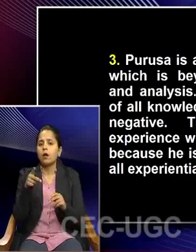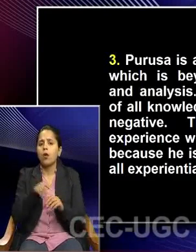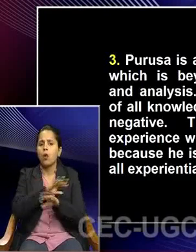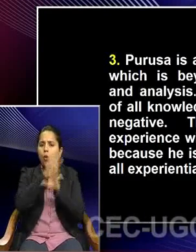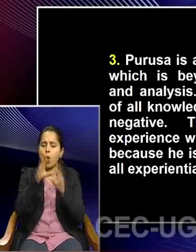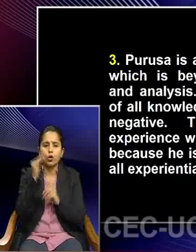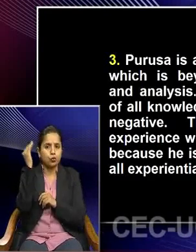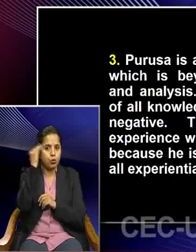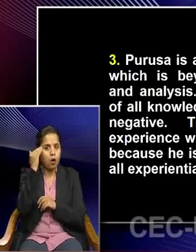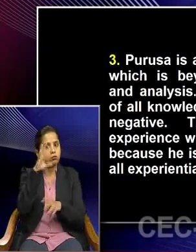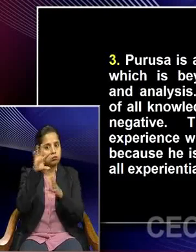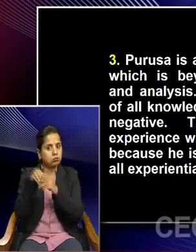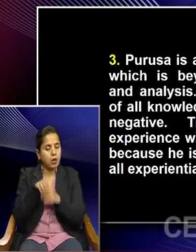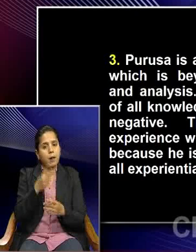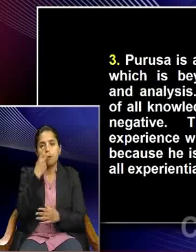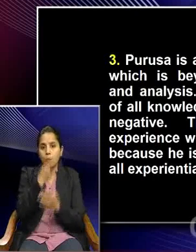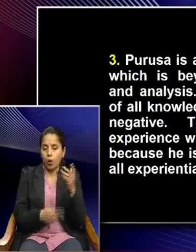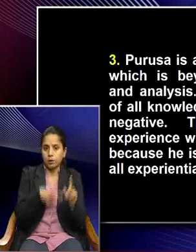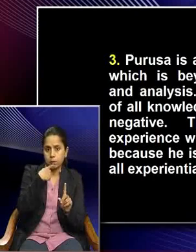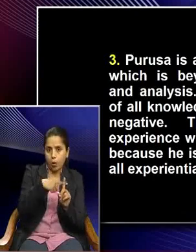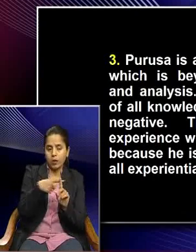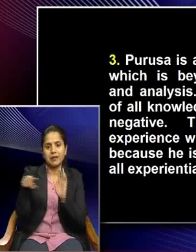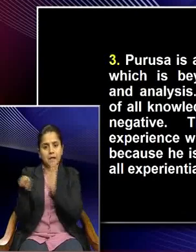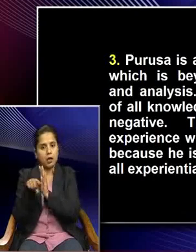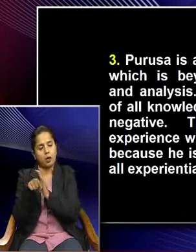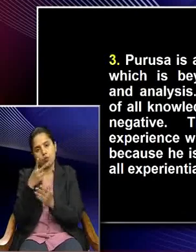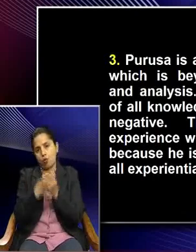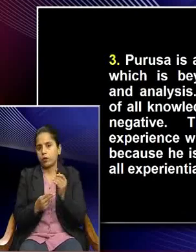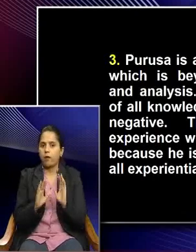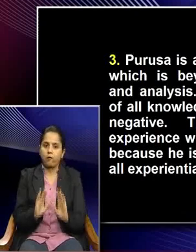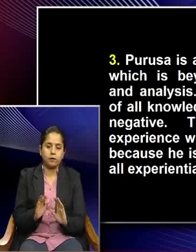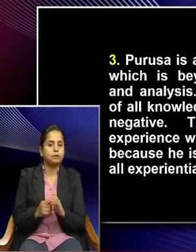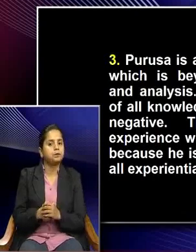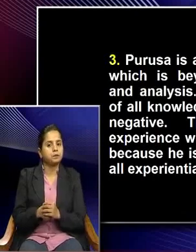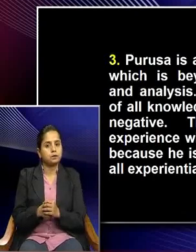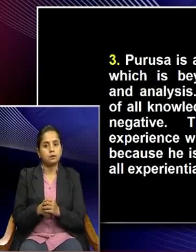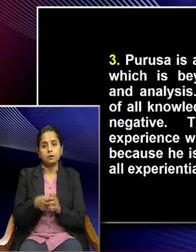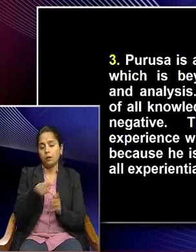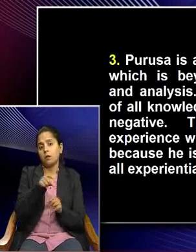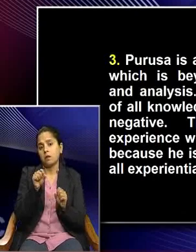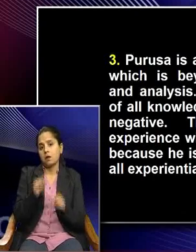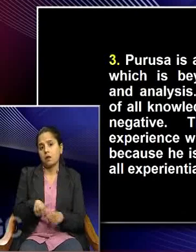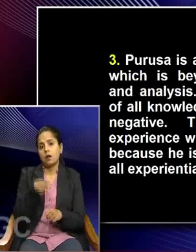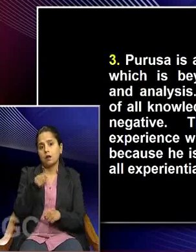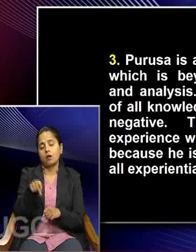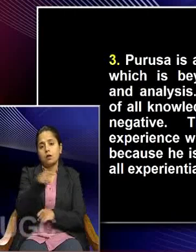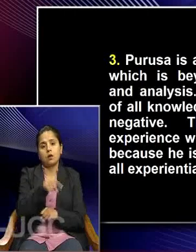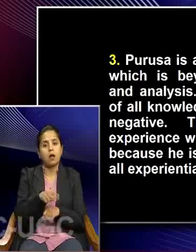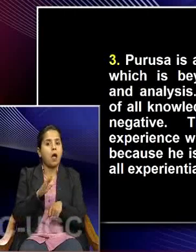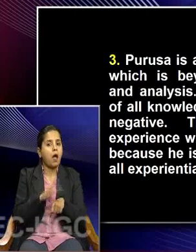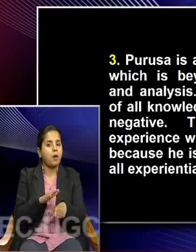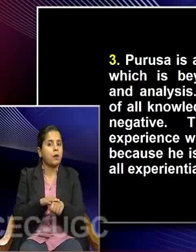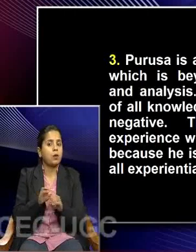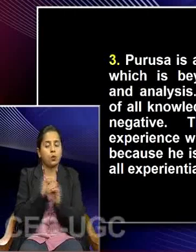all knowledge, both positive and negative. There can be no experience